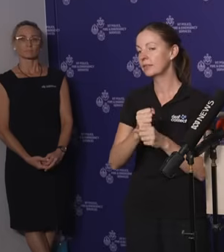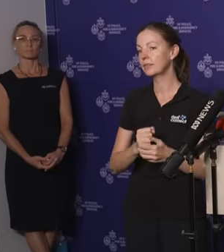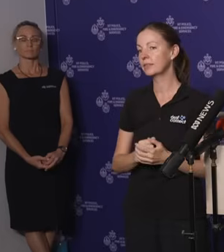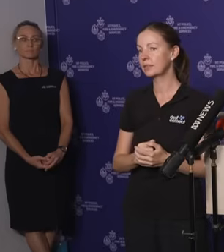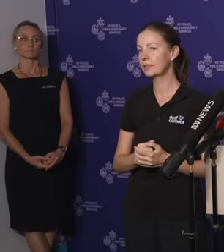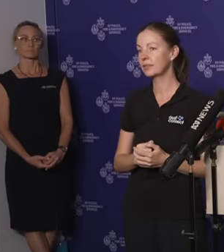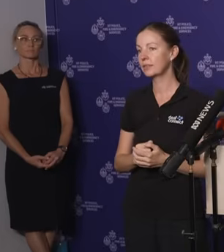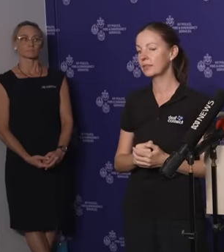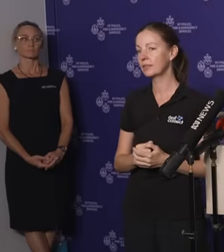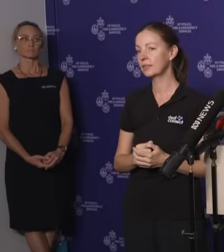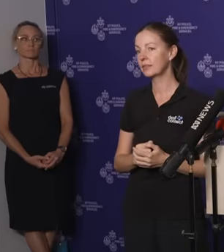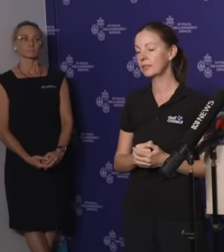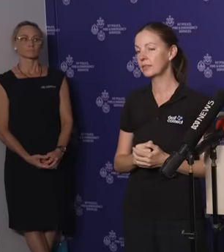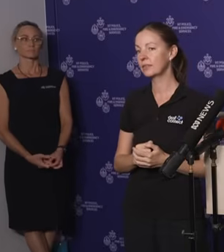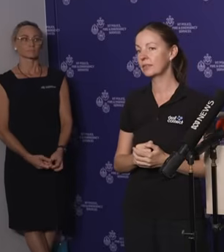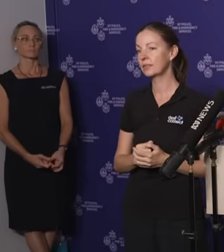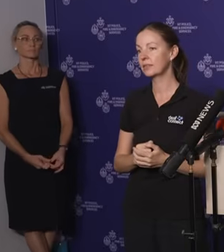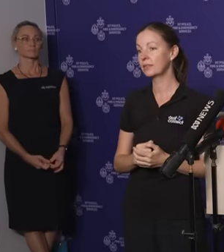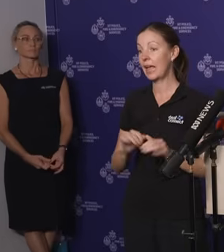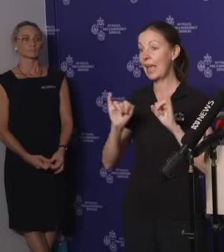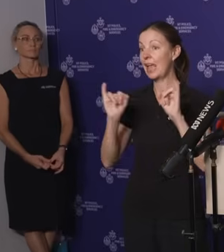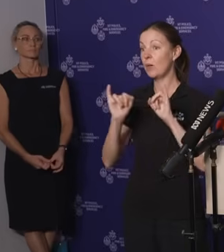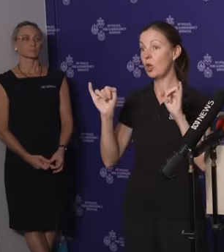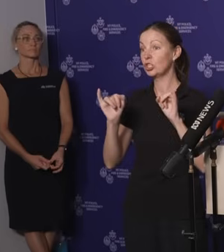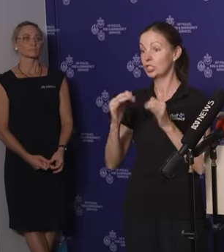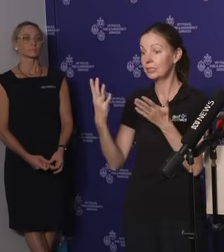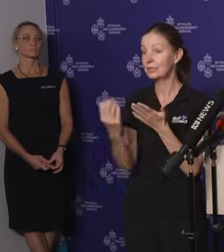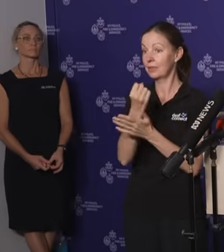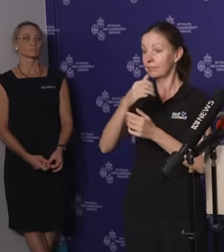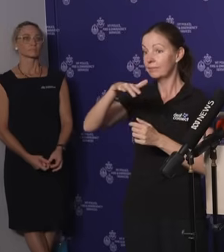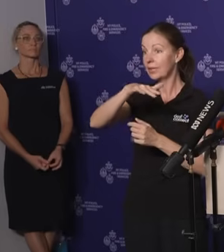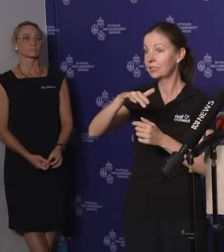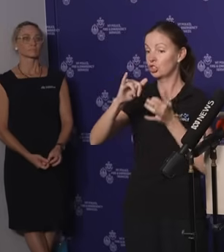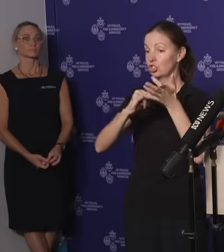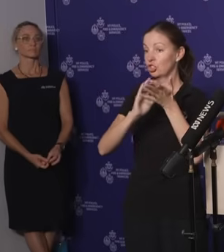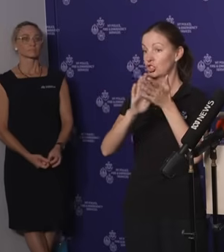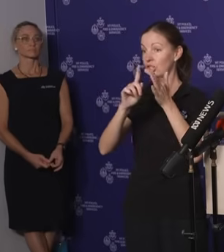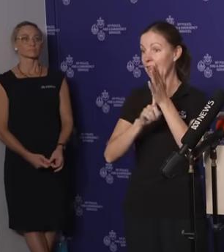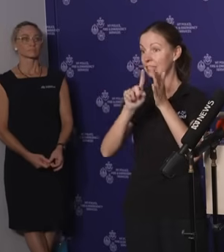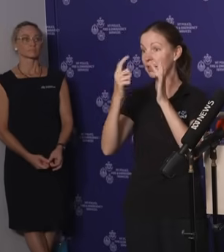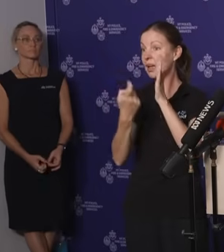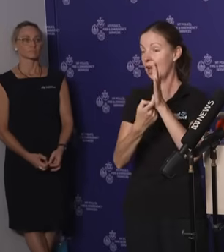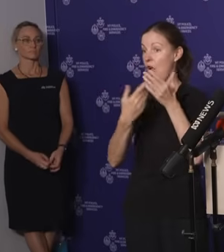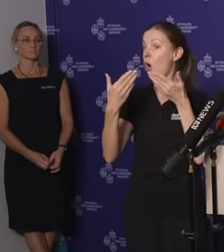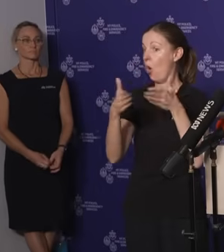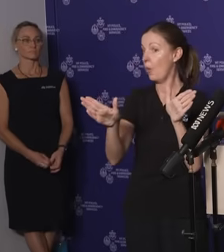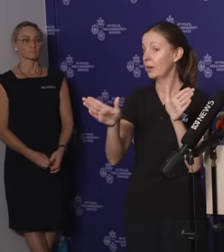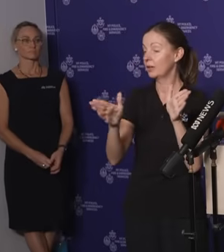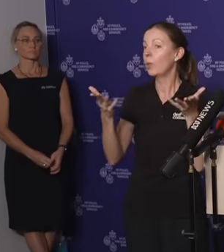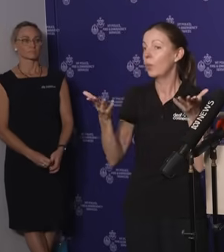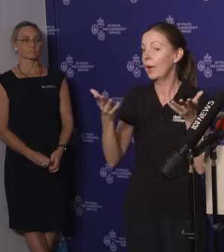Amaro. The emergency shelter is open. It's been open since last night, and that's at the